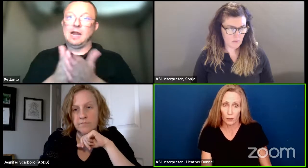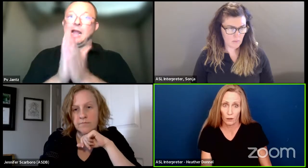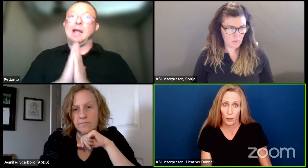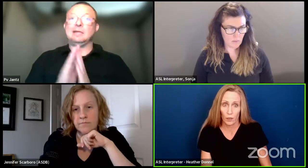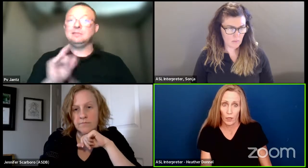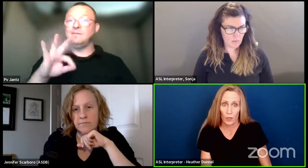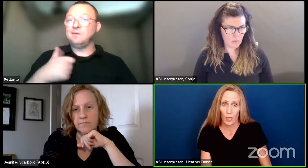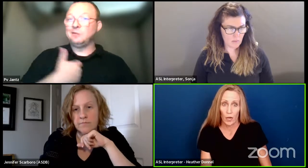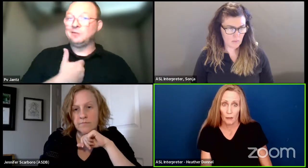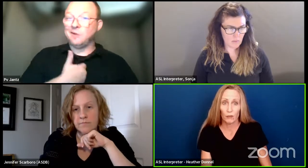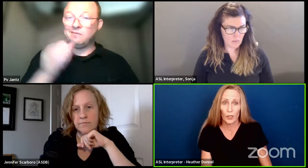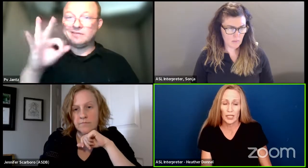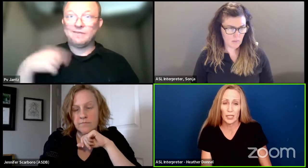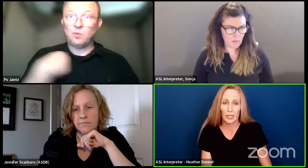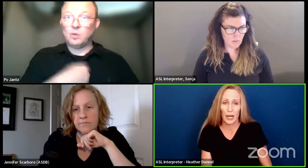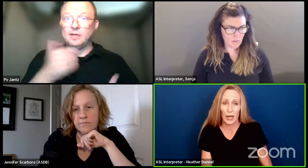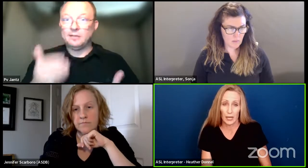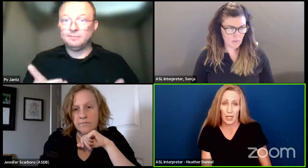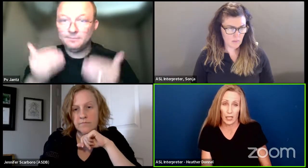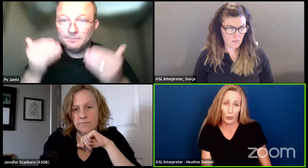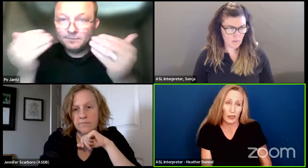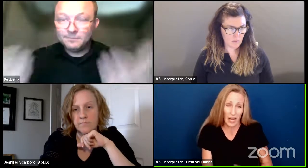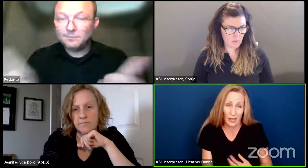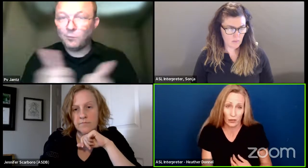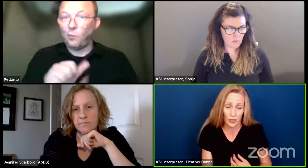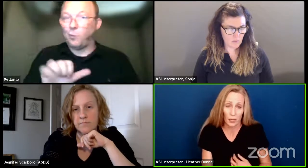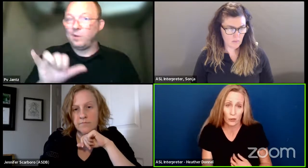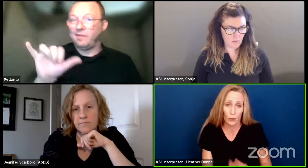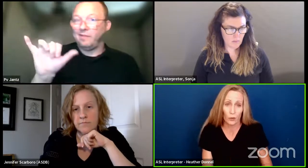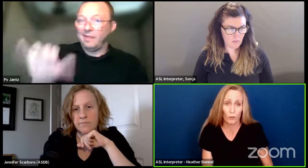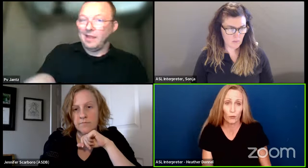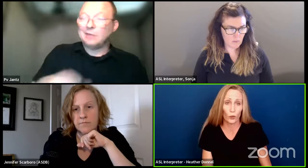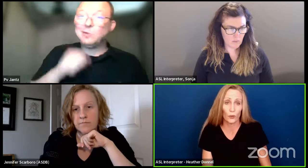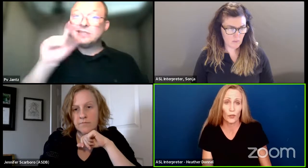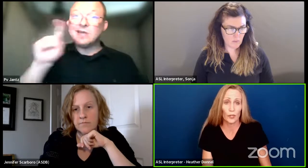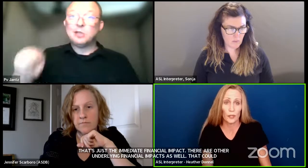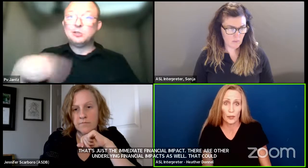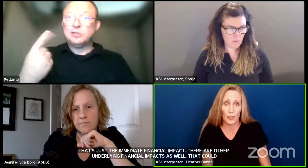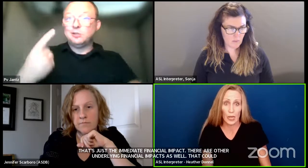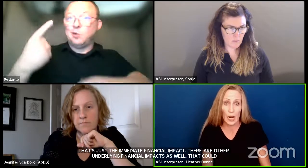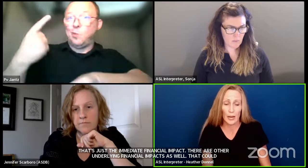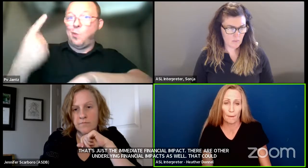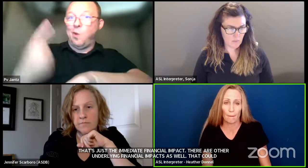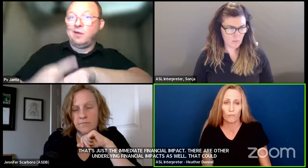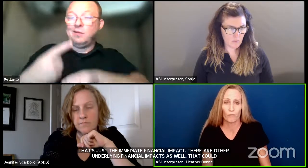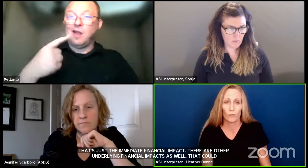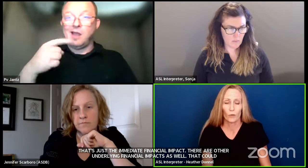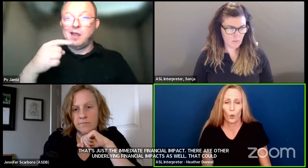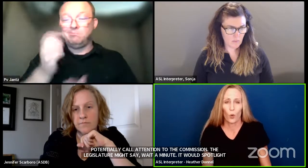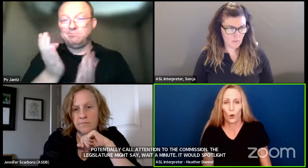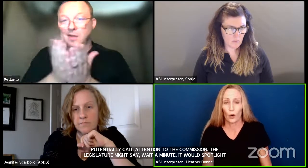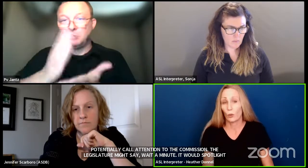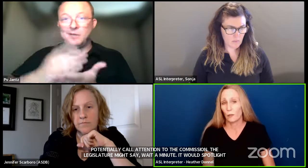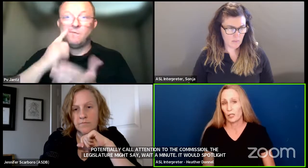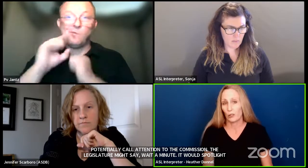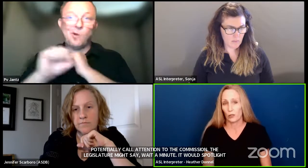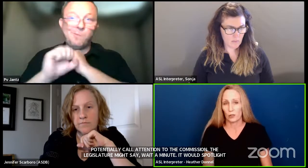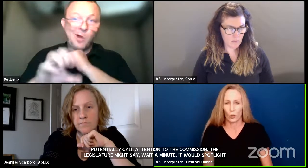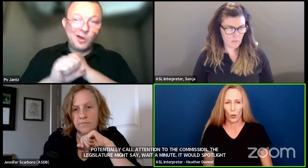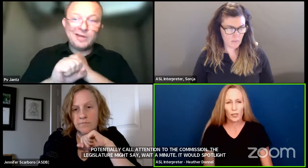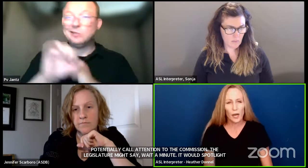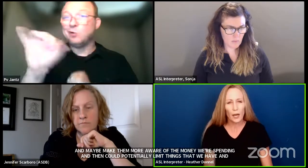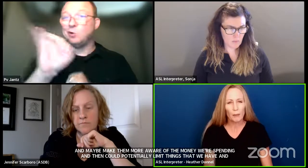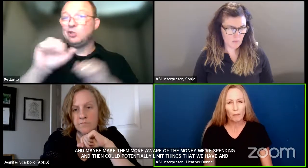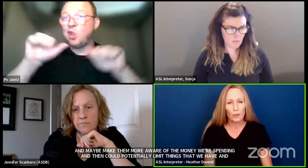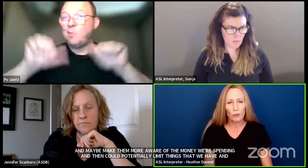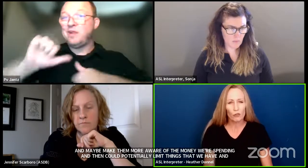risk. If we have to ask ourselves, should we move forward with this at this time? Or would it be just